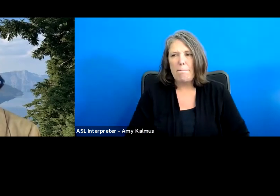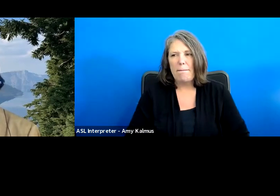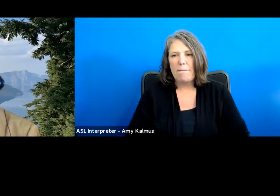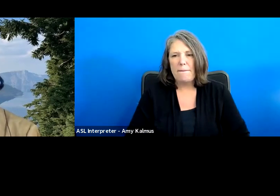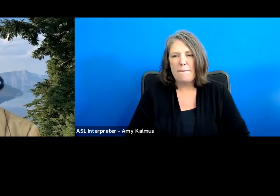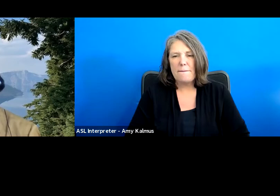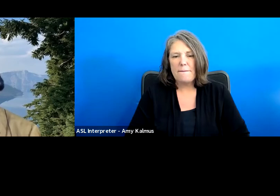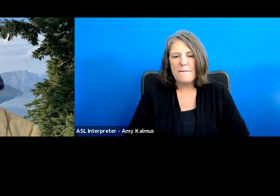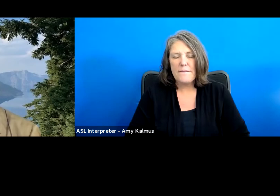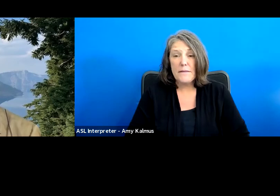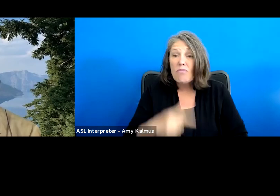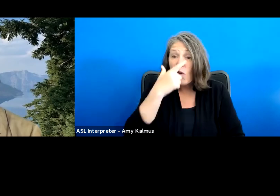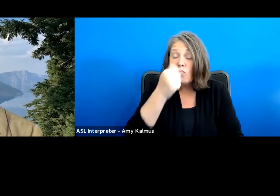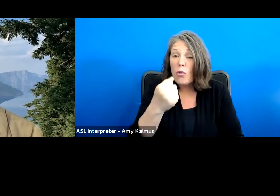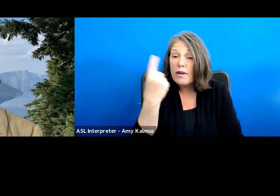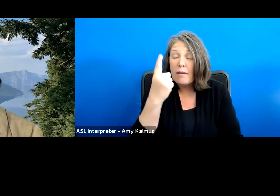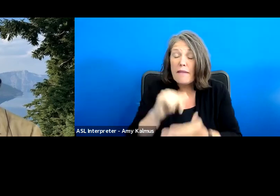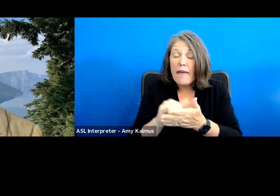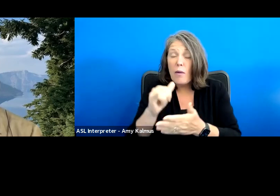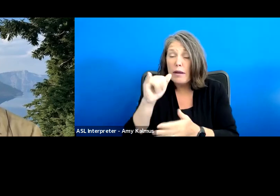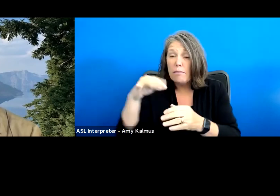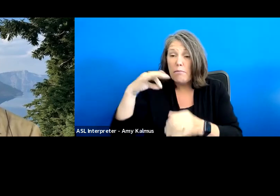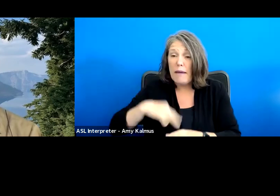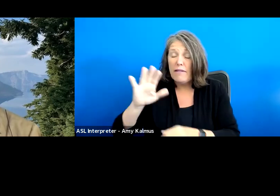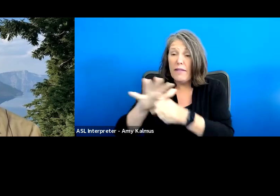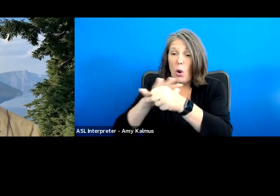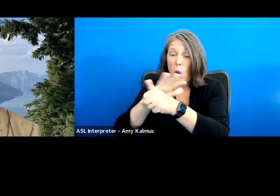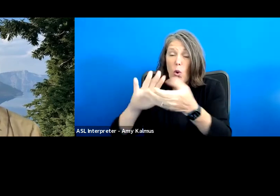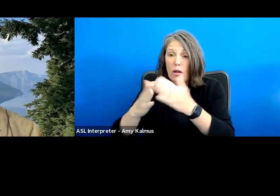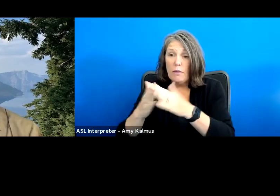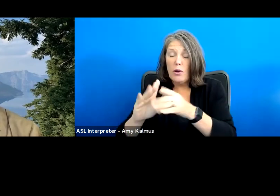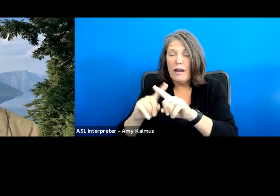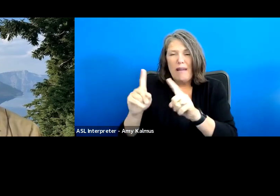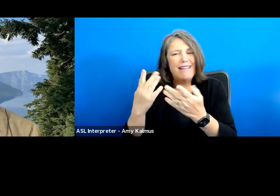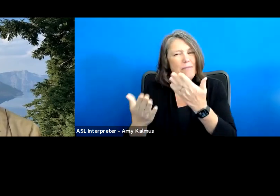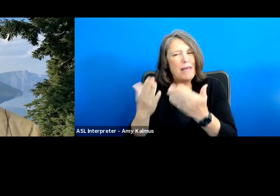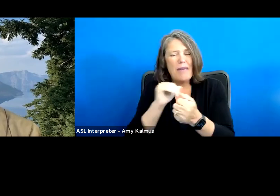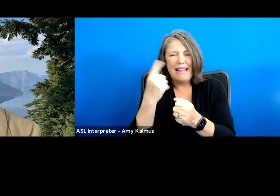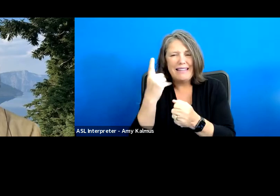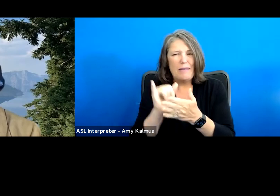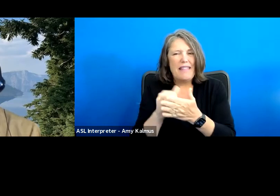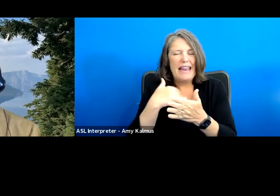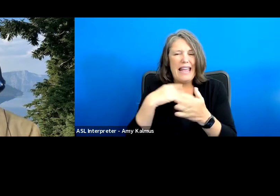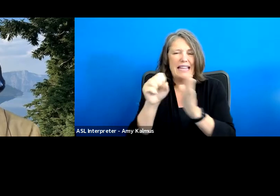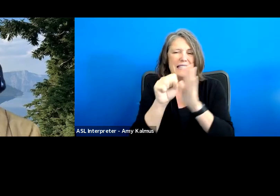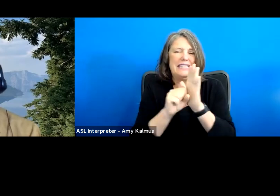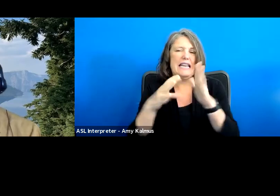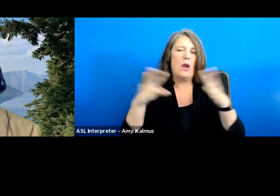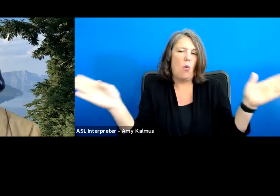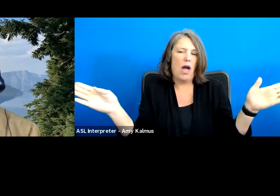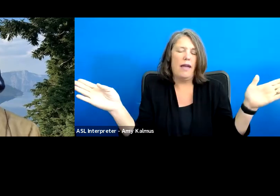So interested in something that would benefit their local community, but that may not be something that has a statewide